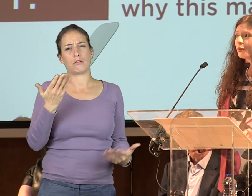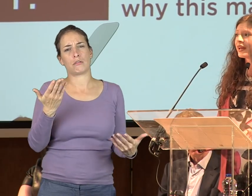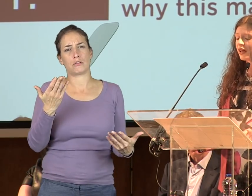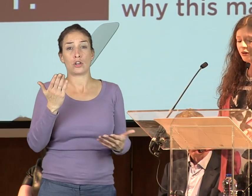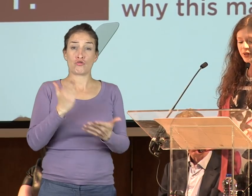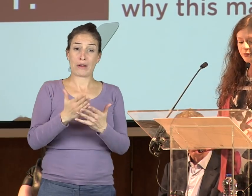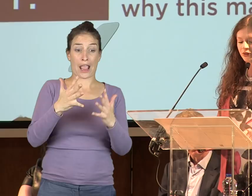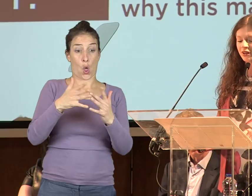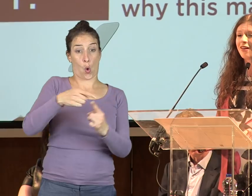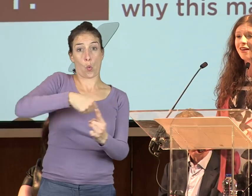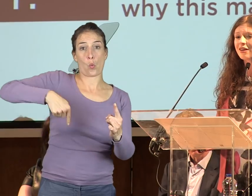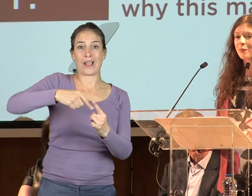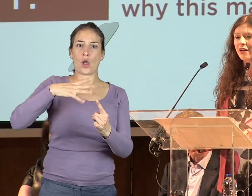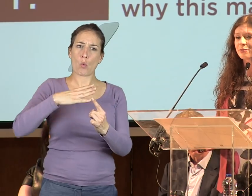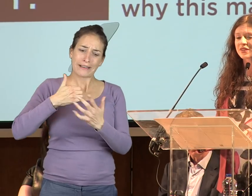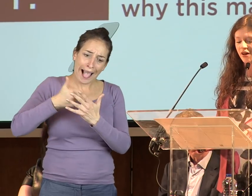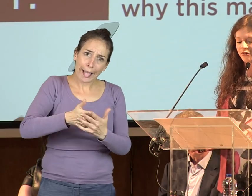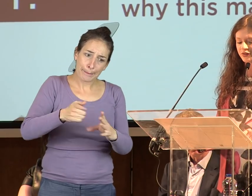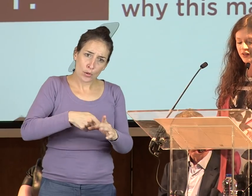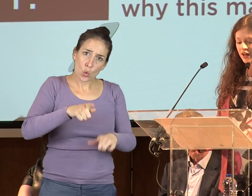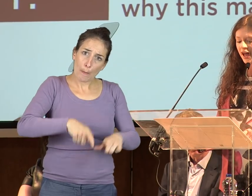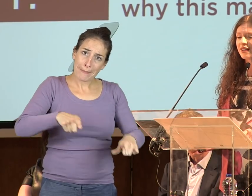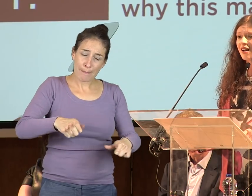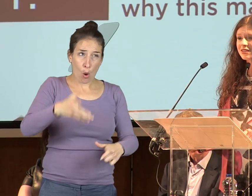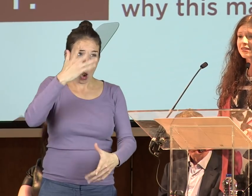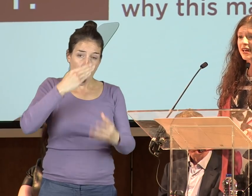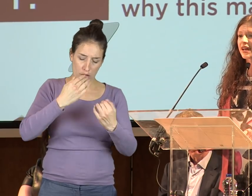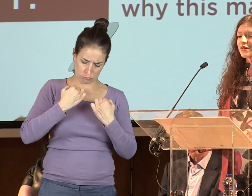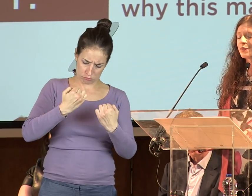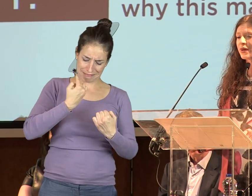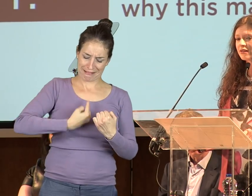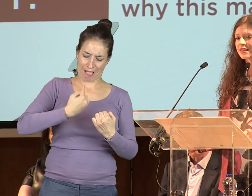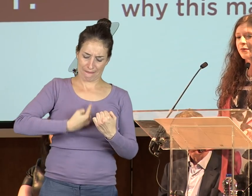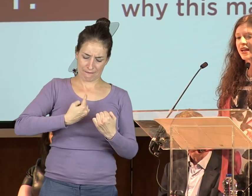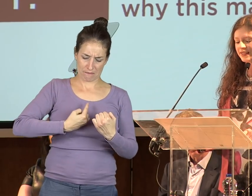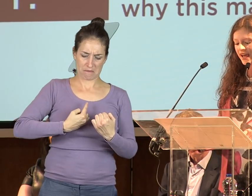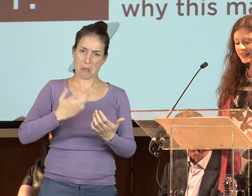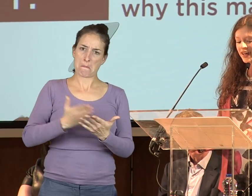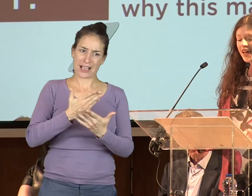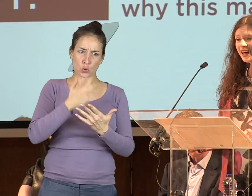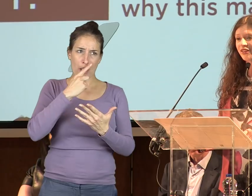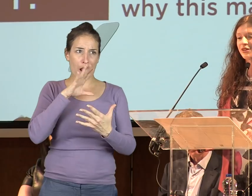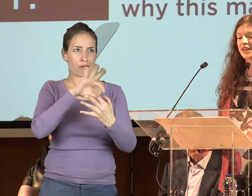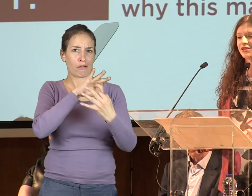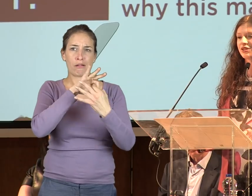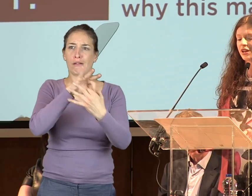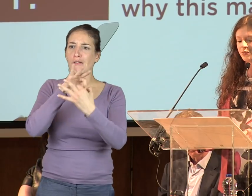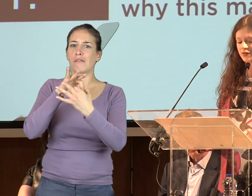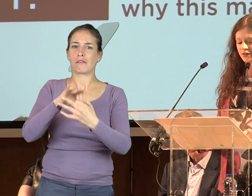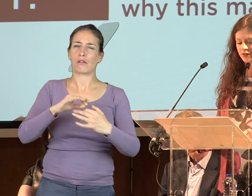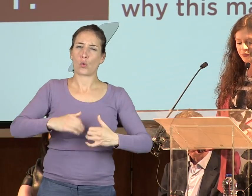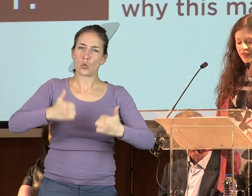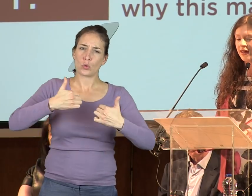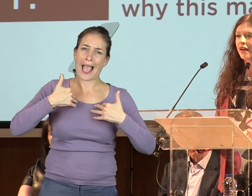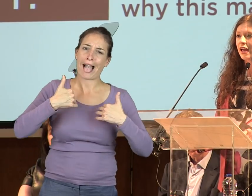is helping young people learn about themselves and understand how to build and maintain healthy